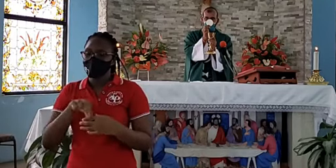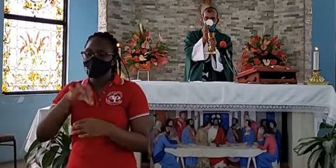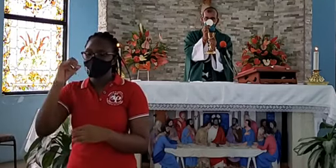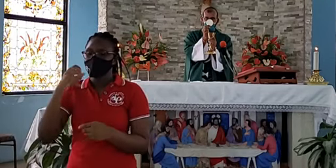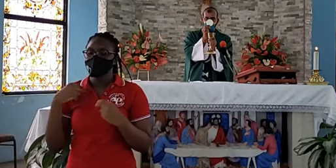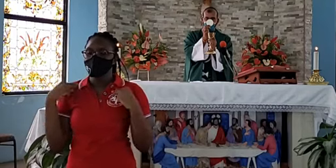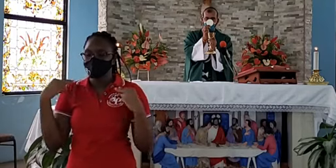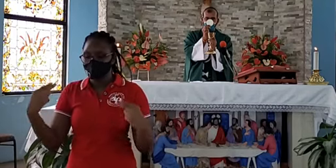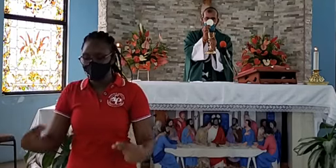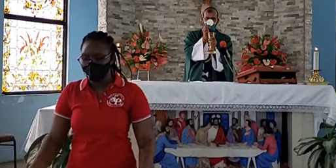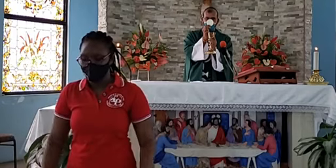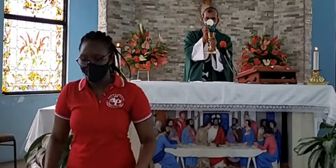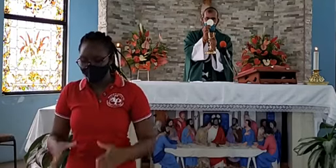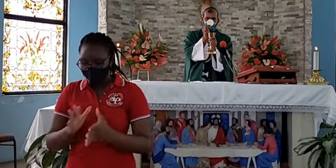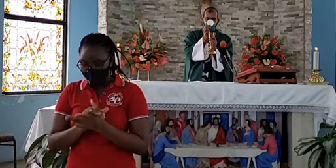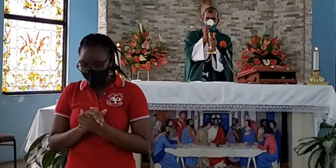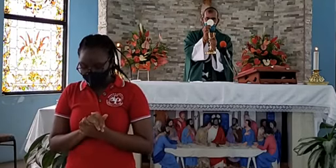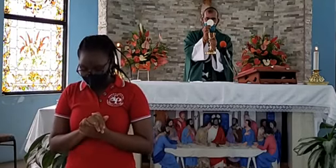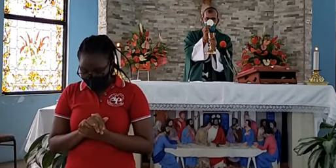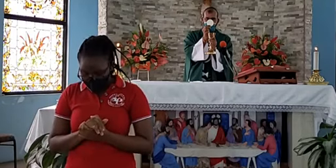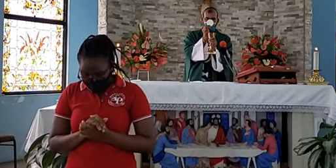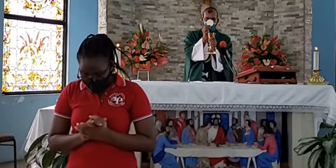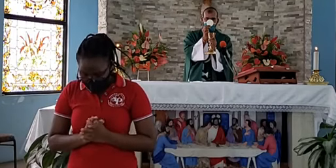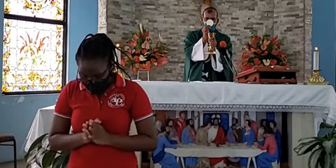and my soul shall be healed.